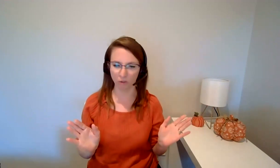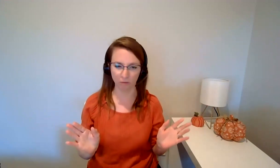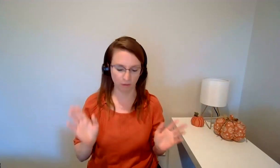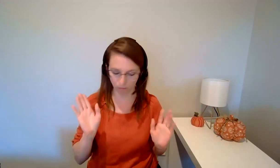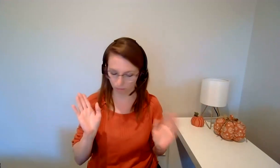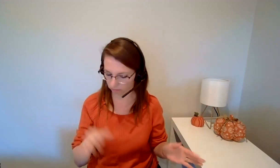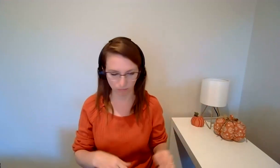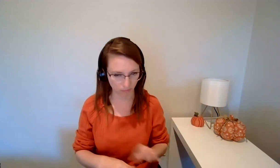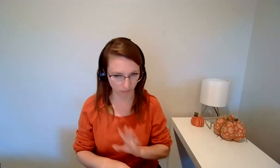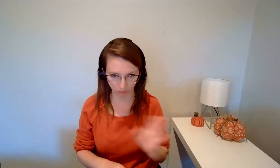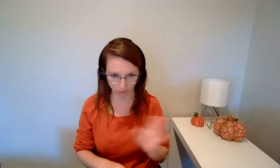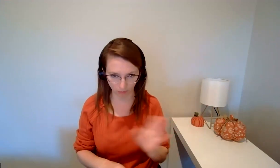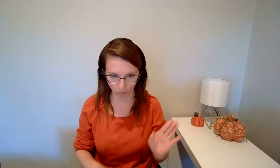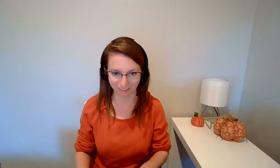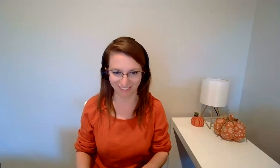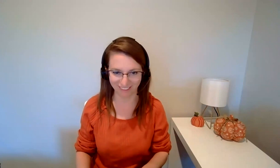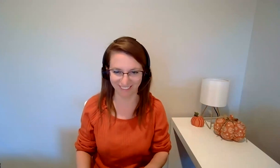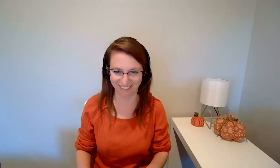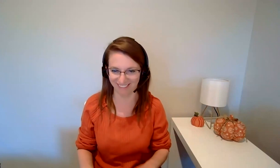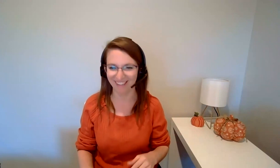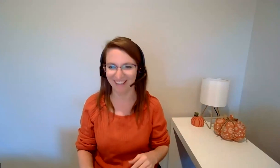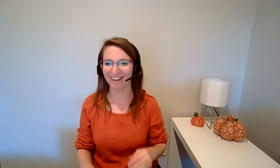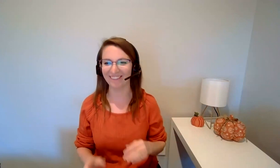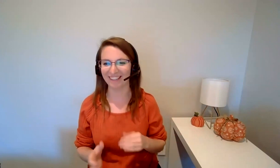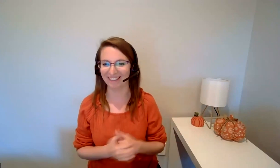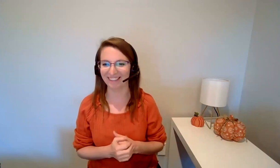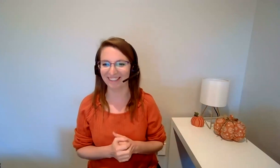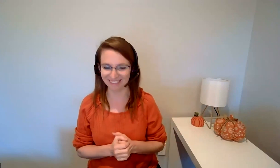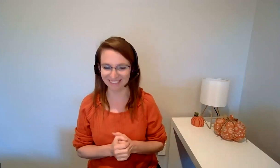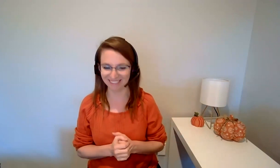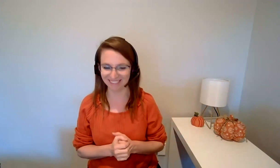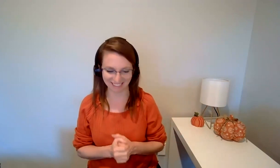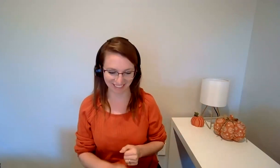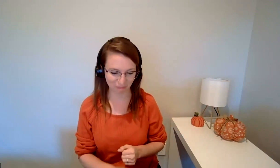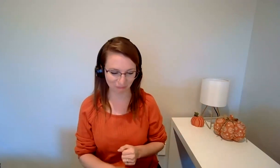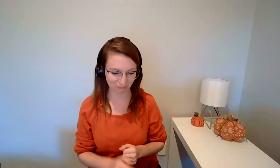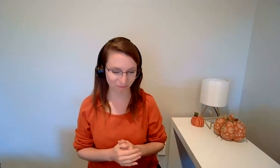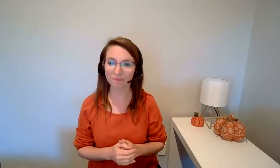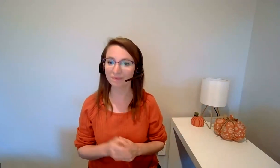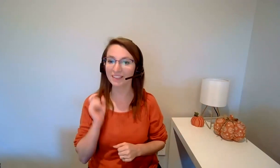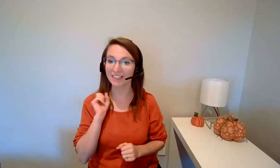learned those, so no worries. All right, Lindsay.